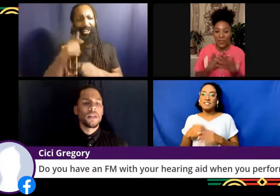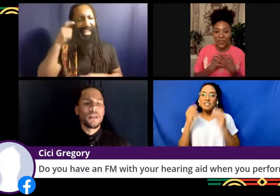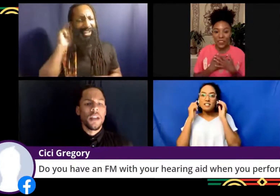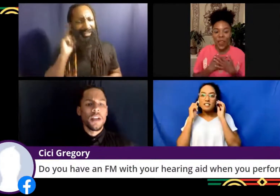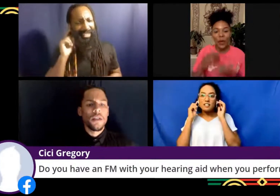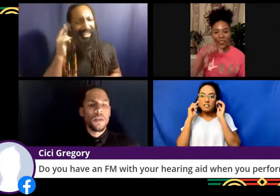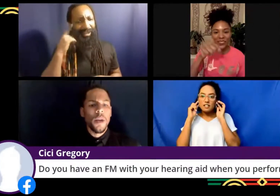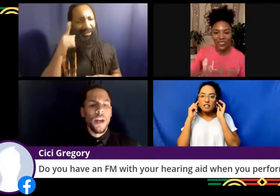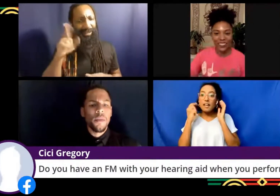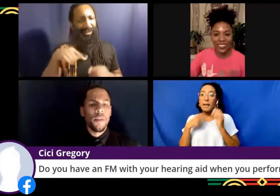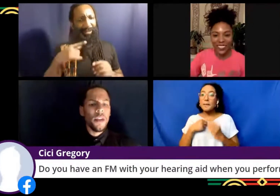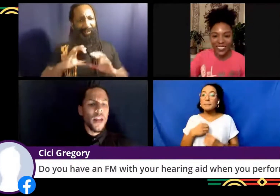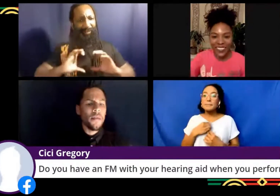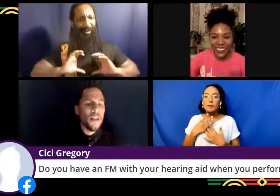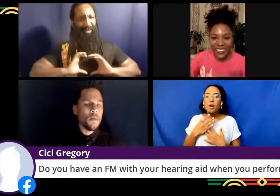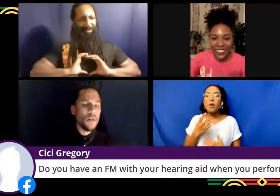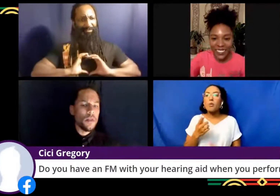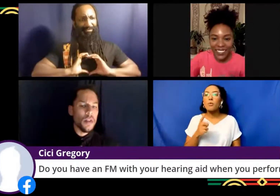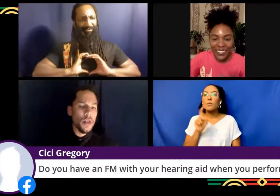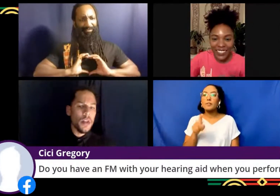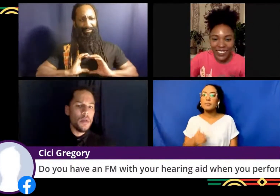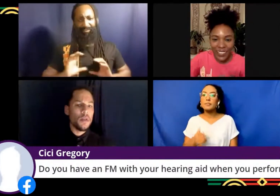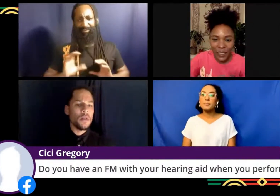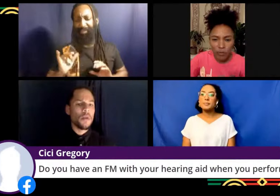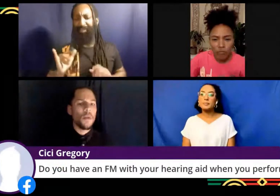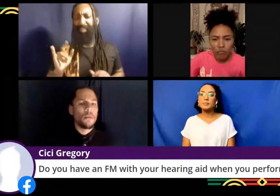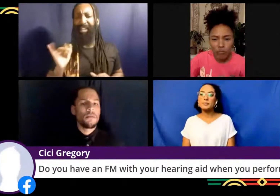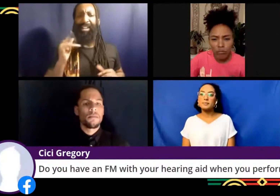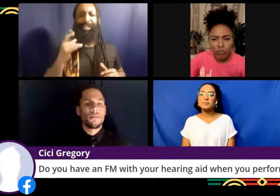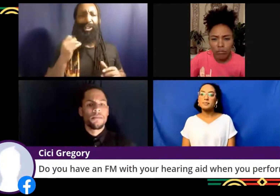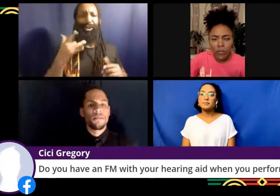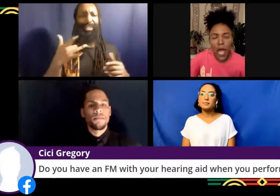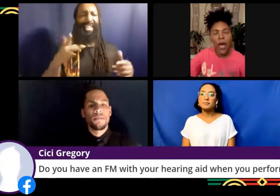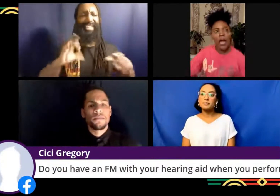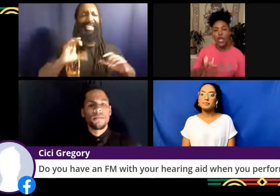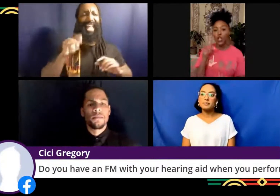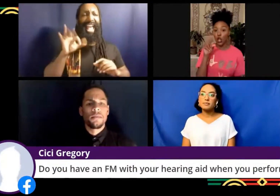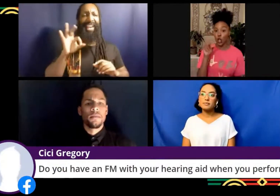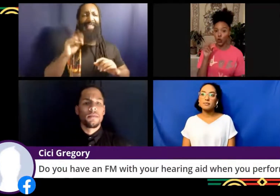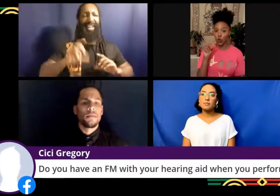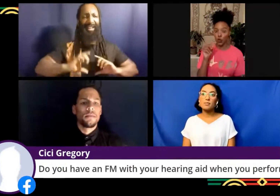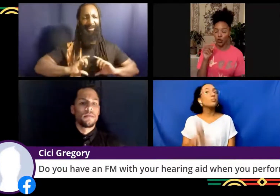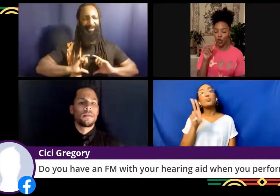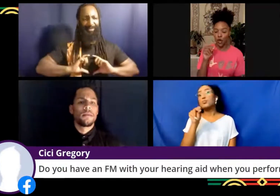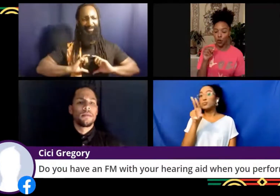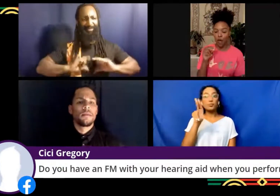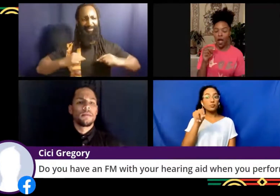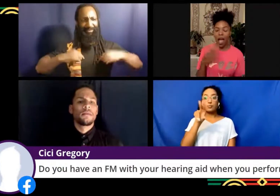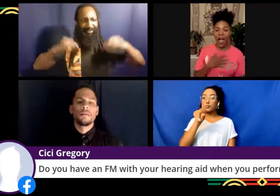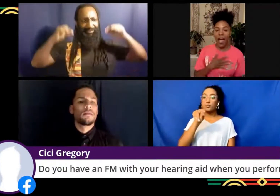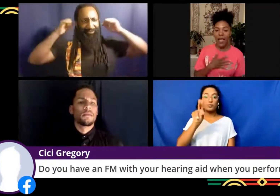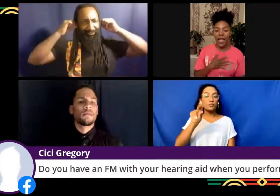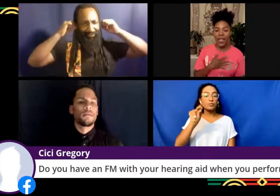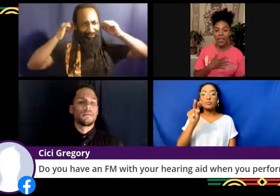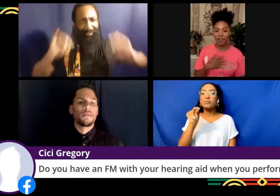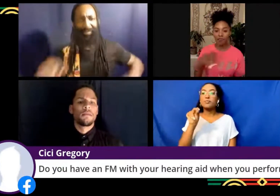Here's a question. Do you have an FM with your hearing aid when you perform? No.